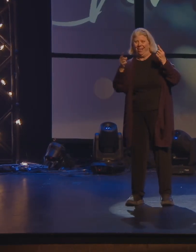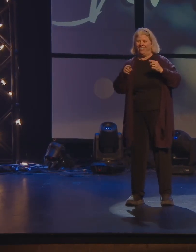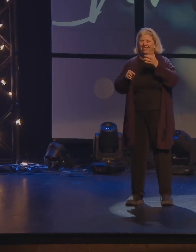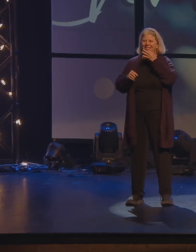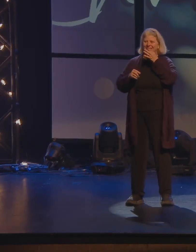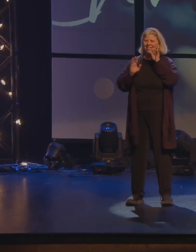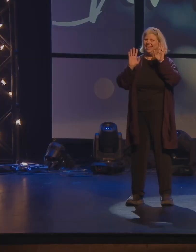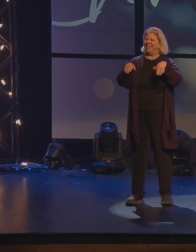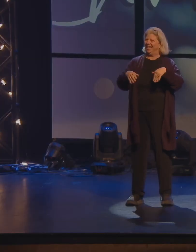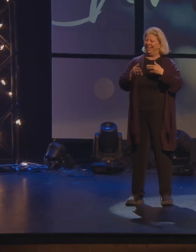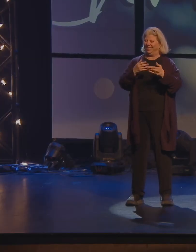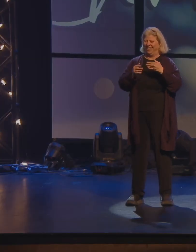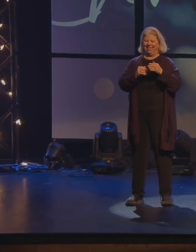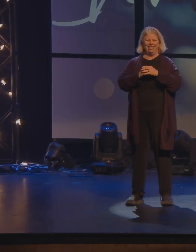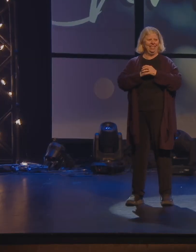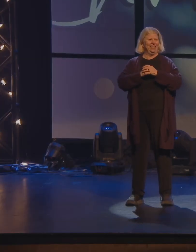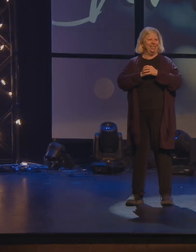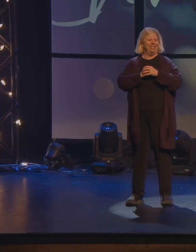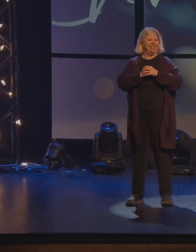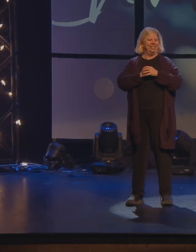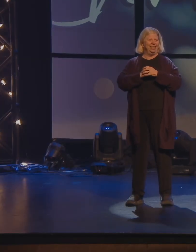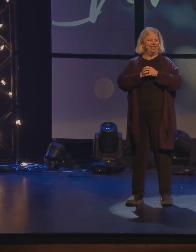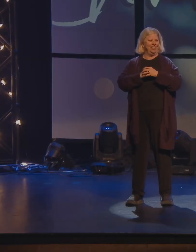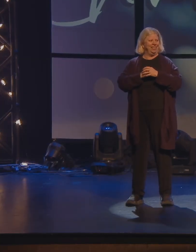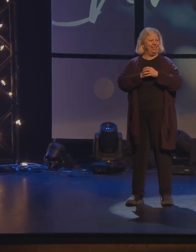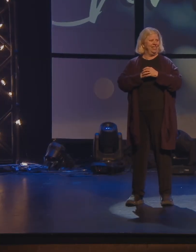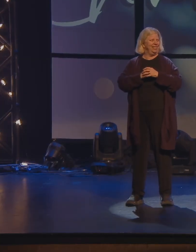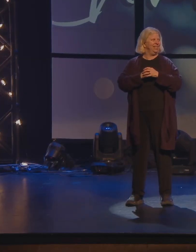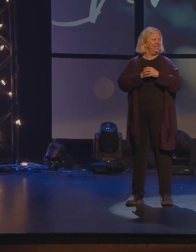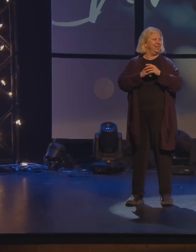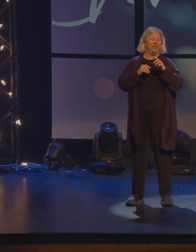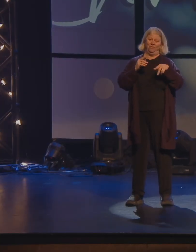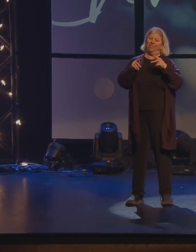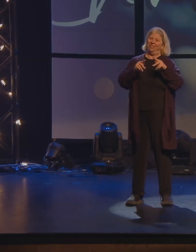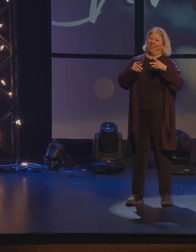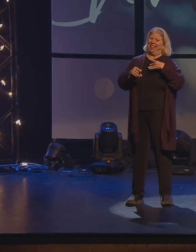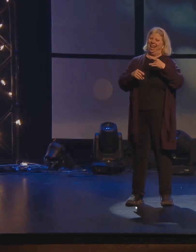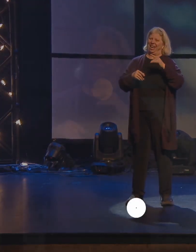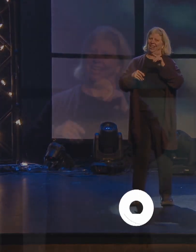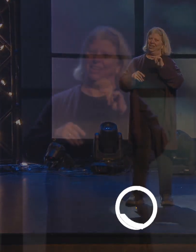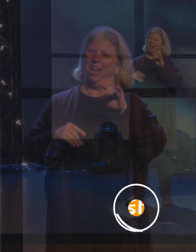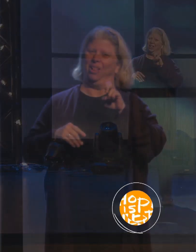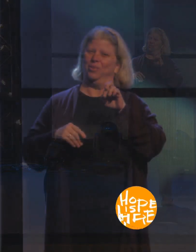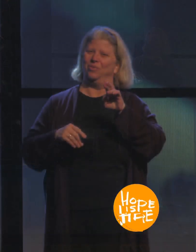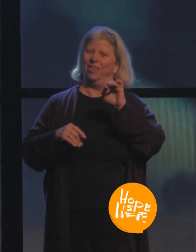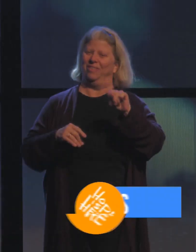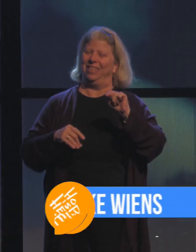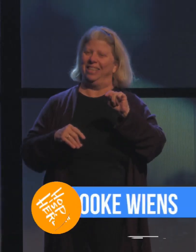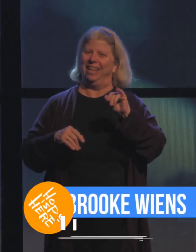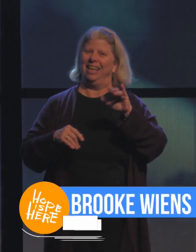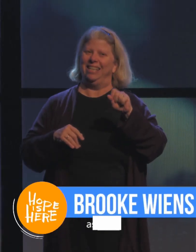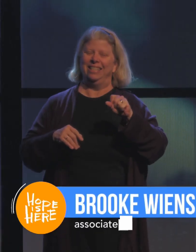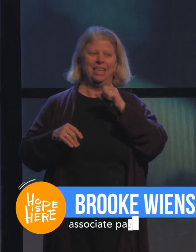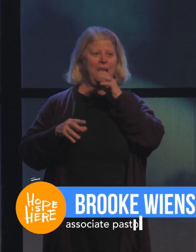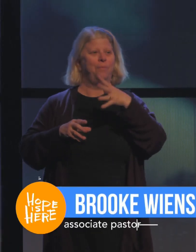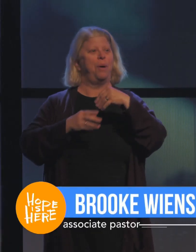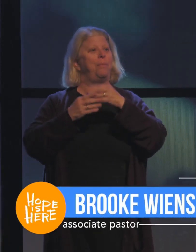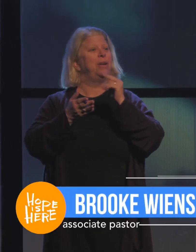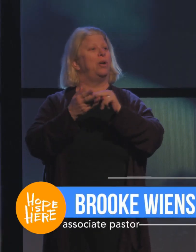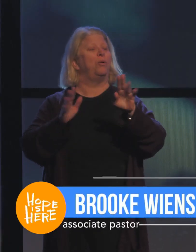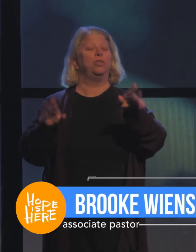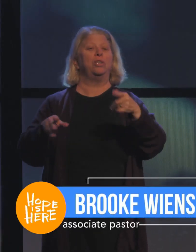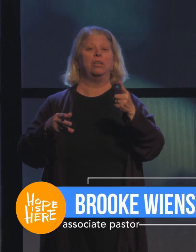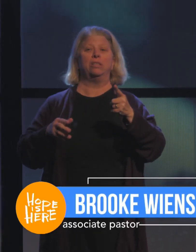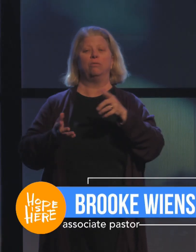So, anyways. You guys, there's some Swifties up. This is good. Thank you this is not part of my notes. This is